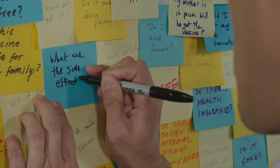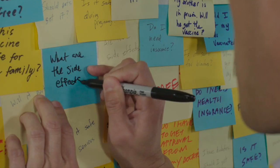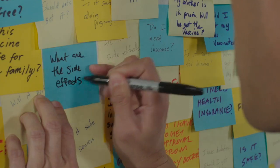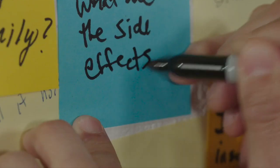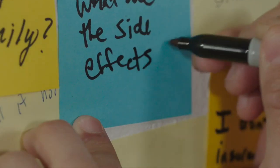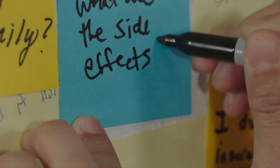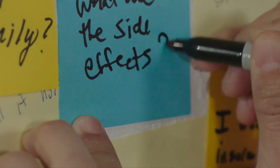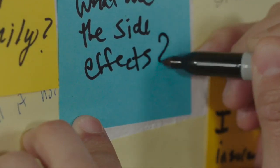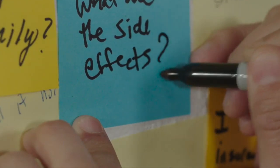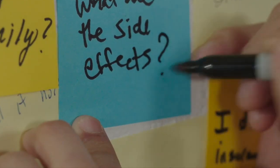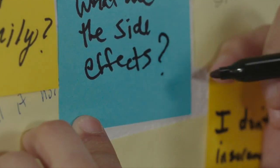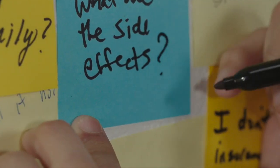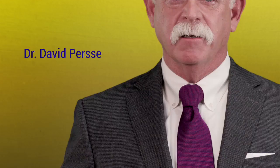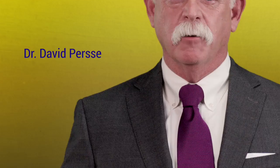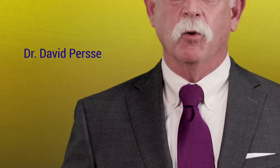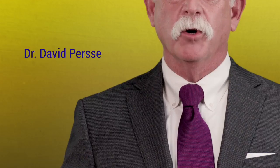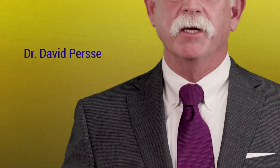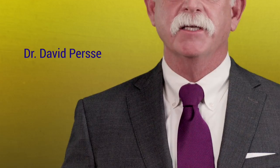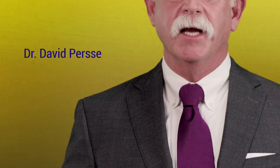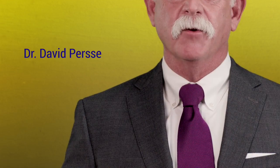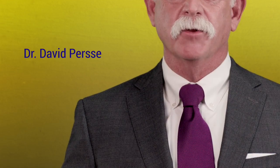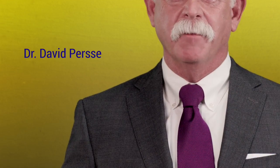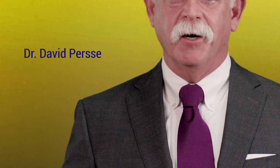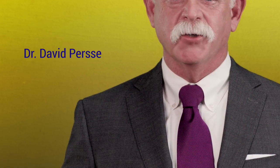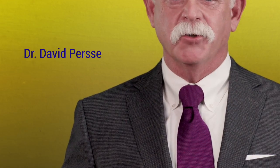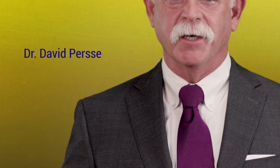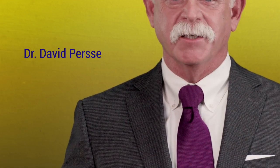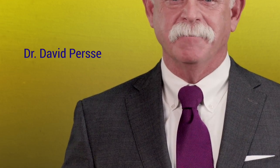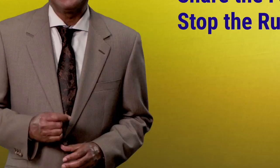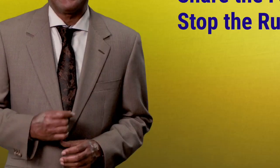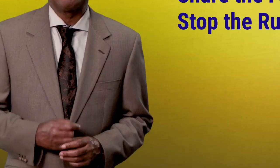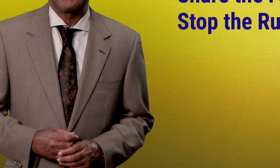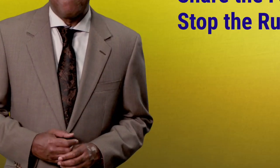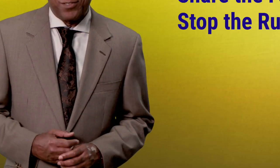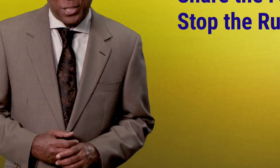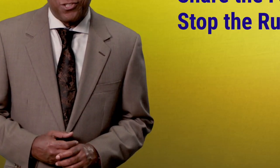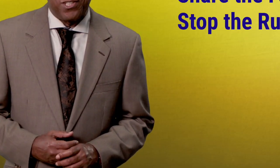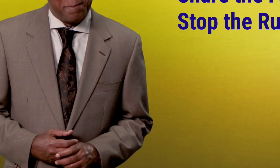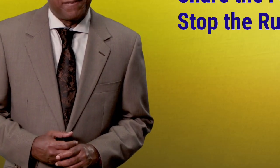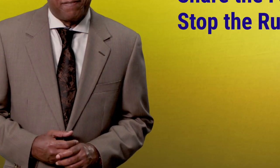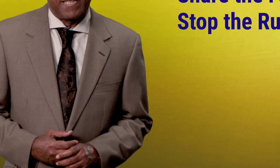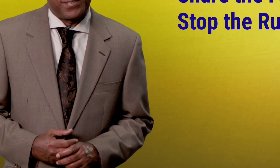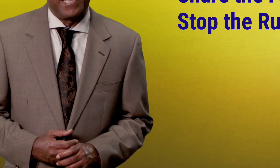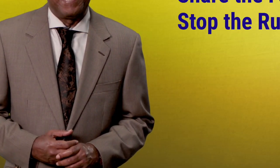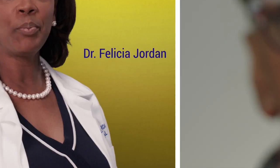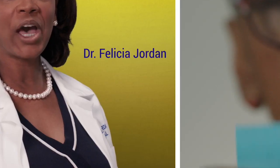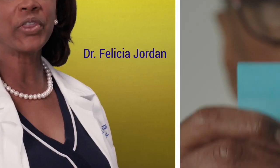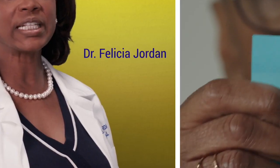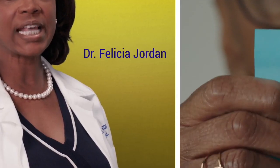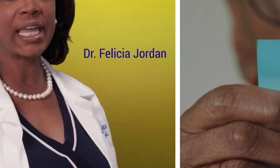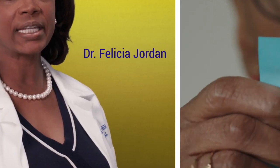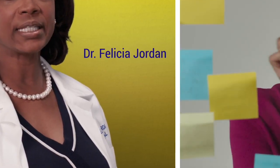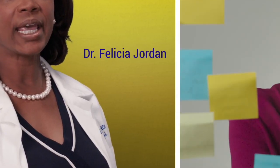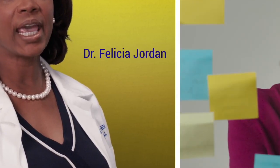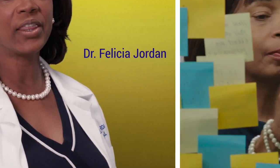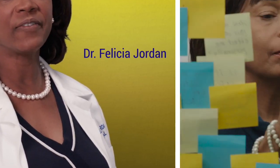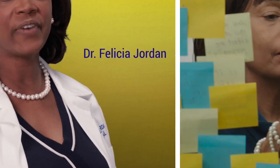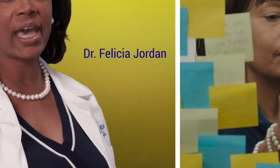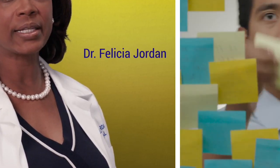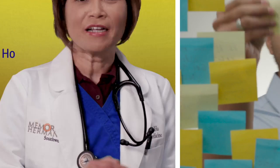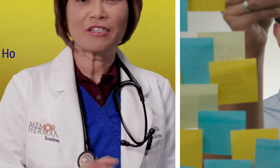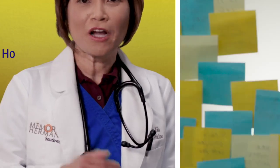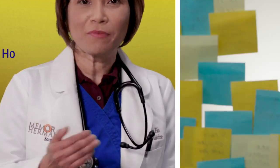some folks have concerns about the vaccine. And we're working together with the mayor to address them. Let's have a conversation about the vaccine. About the science